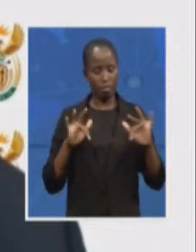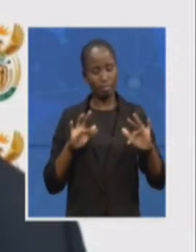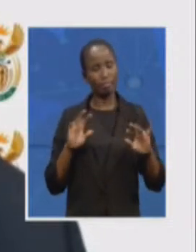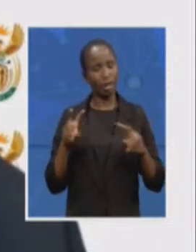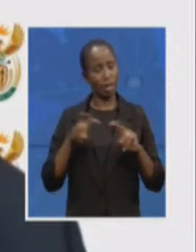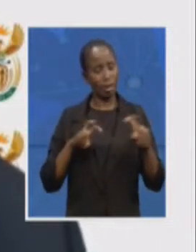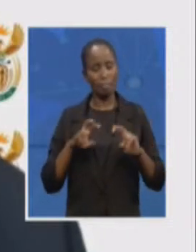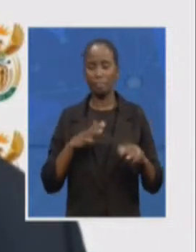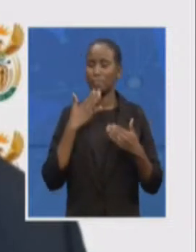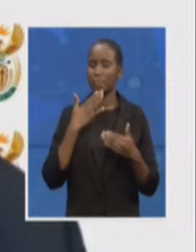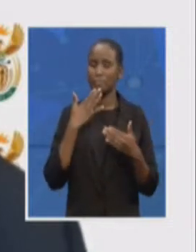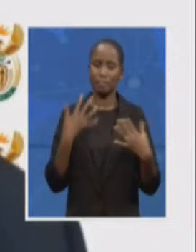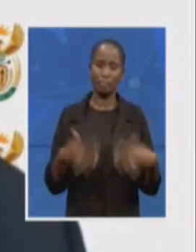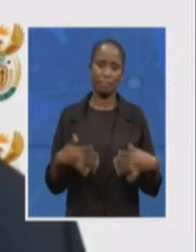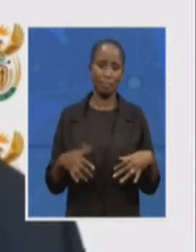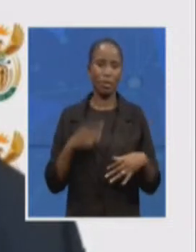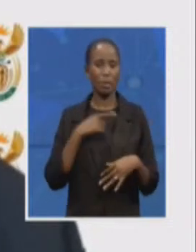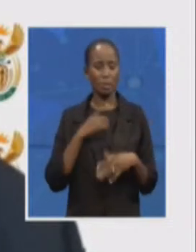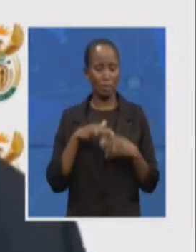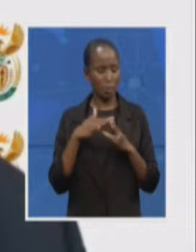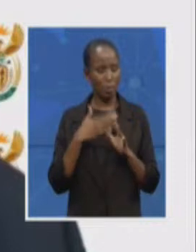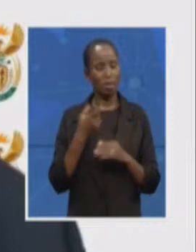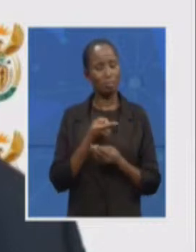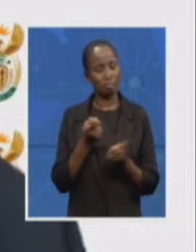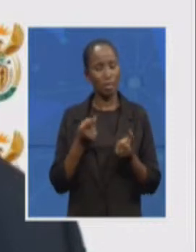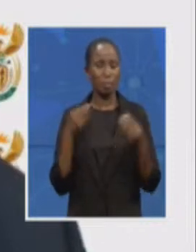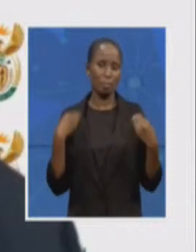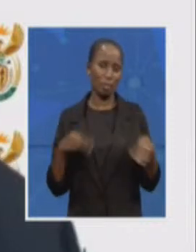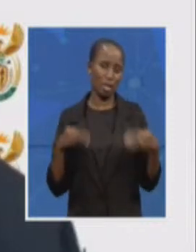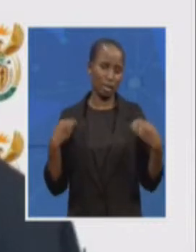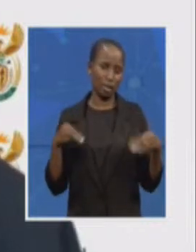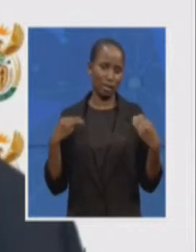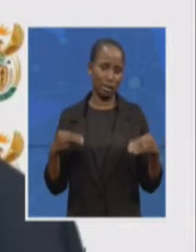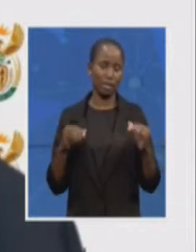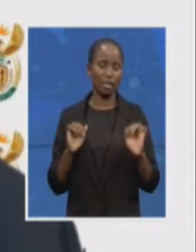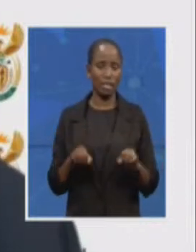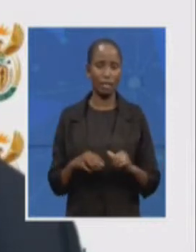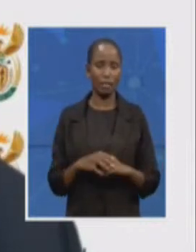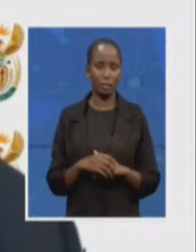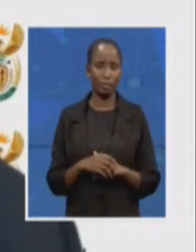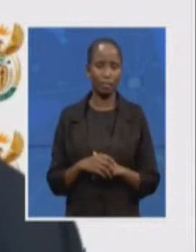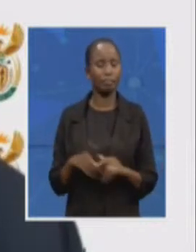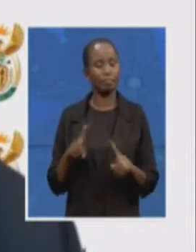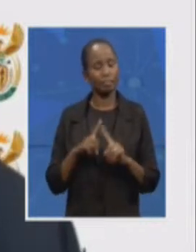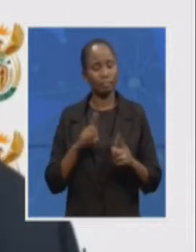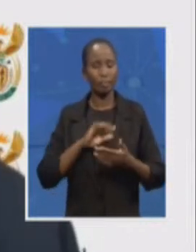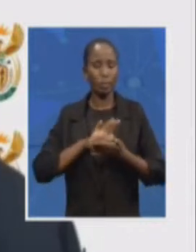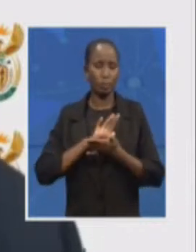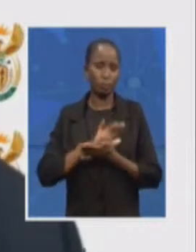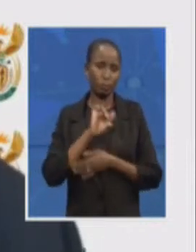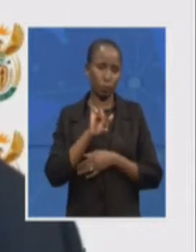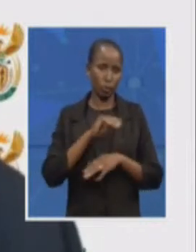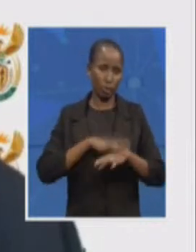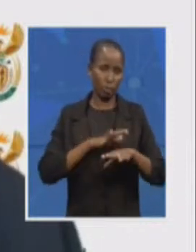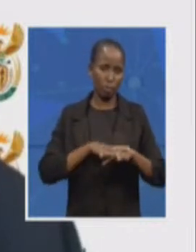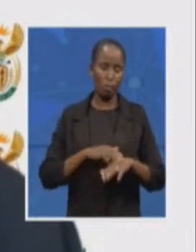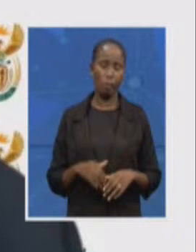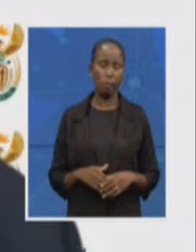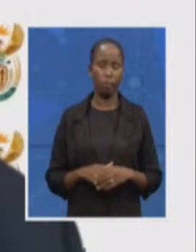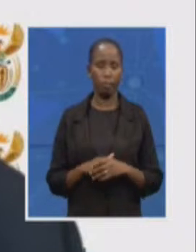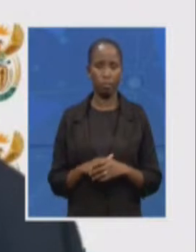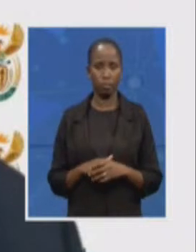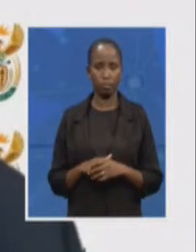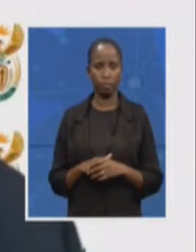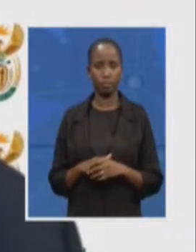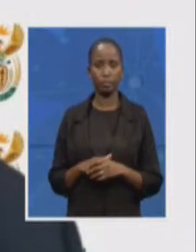busy schedules, and we appreciate your time. I know that Prof. Abdul Karim will leave us in about half an